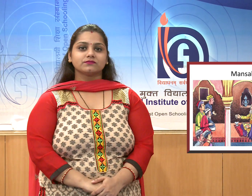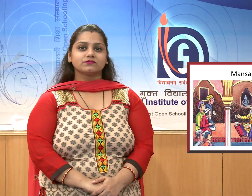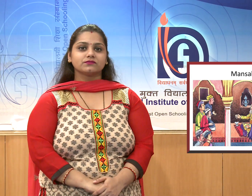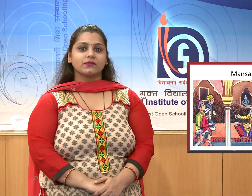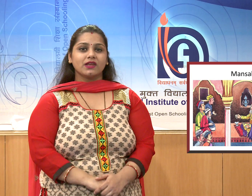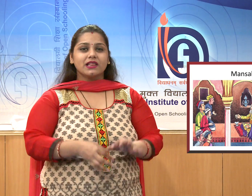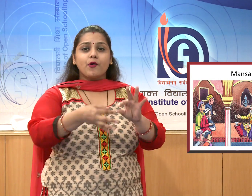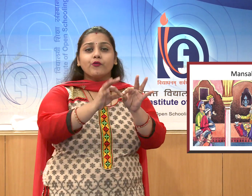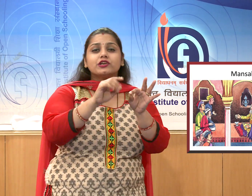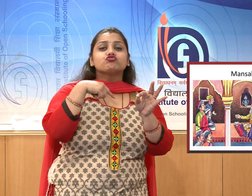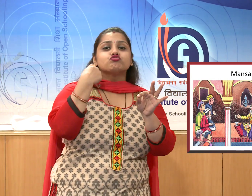which was fixed